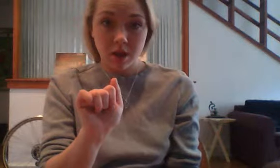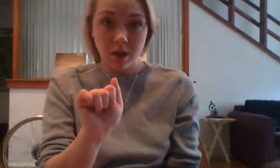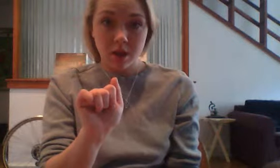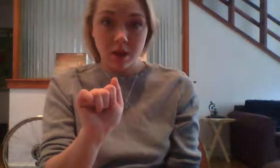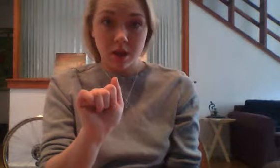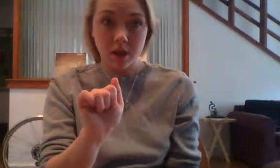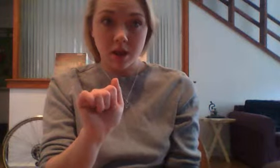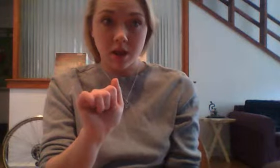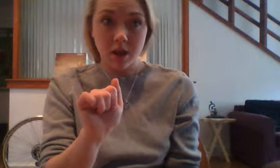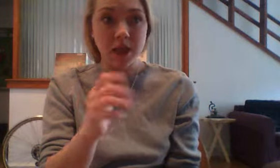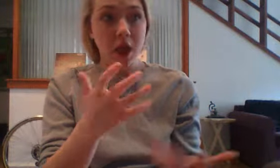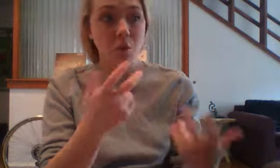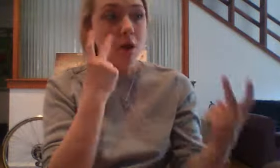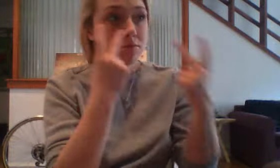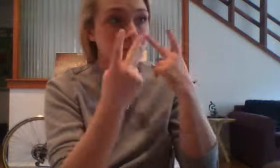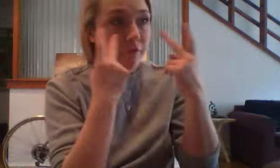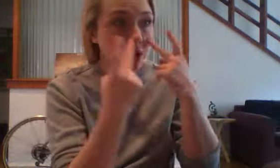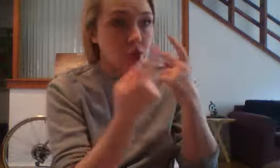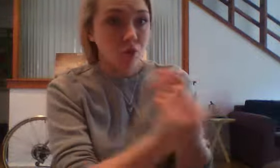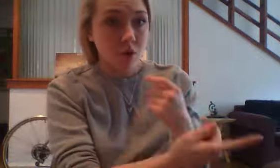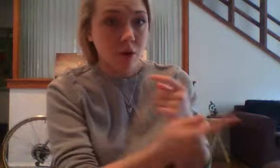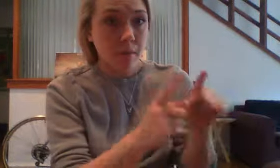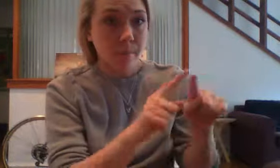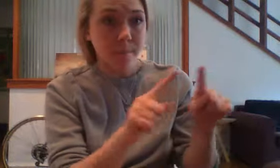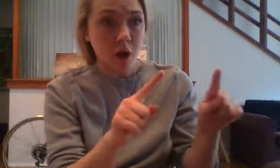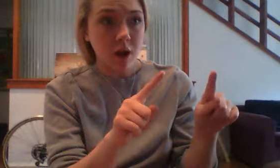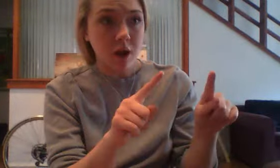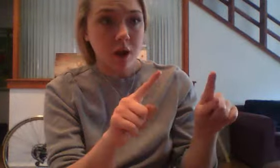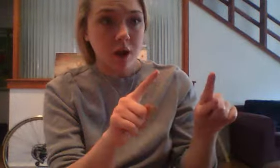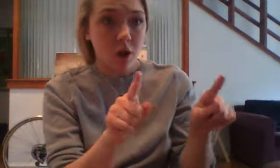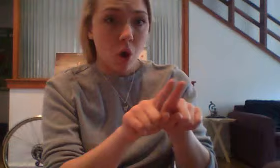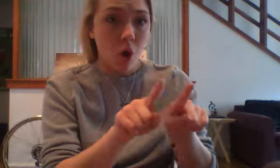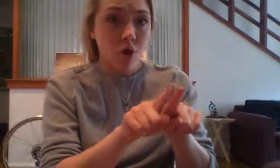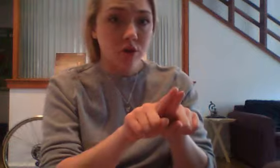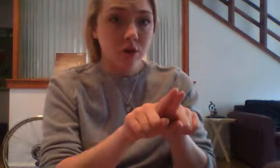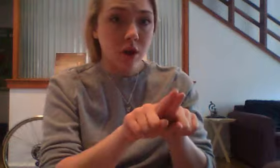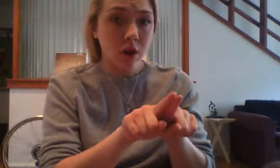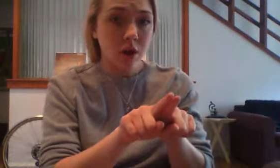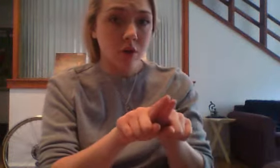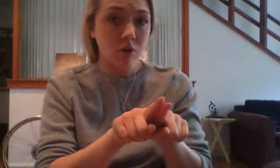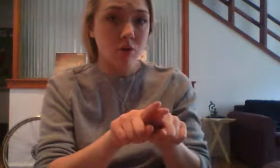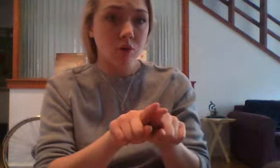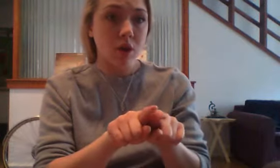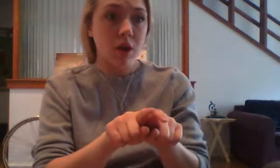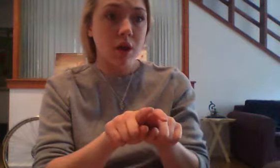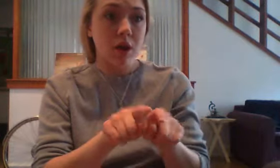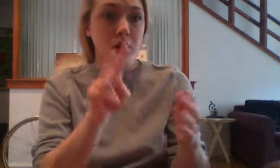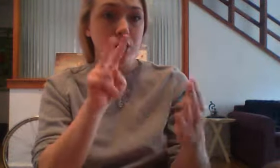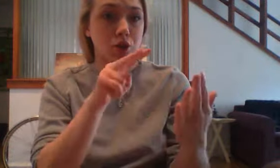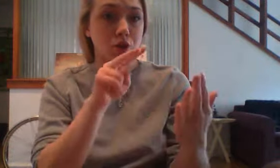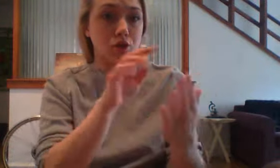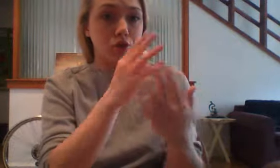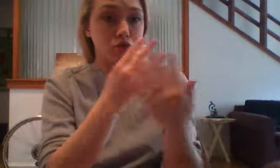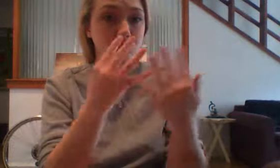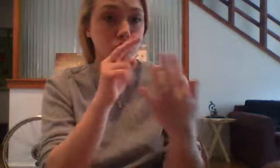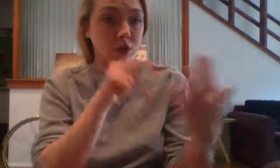you're a sighted user who has dyslexia? No, absolutely not. You're going to want this page when you go right through this page